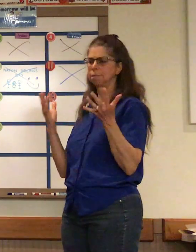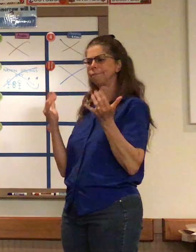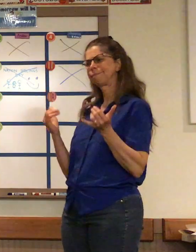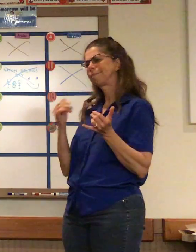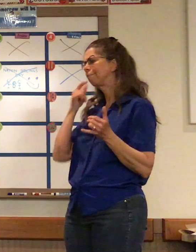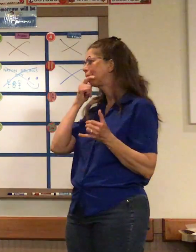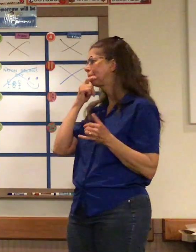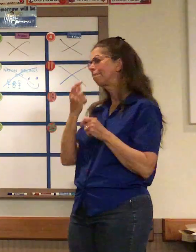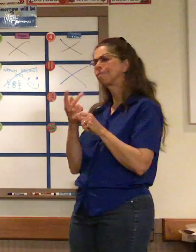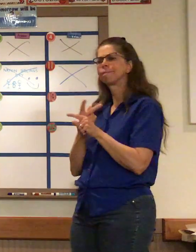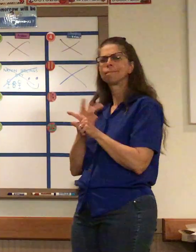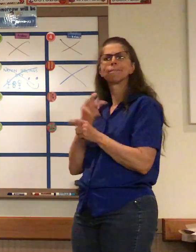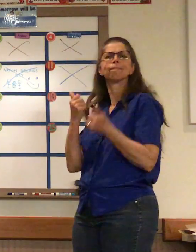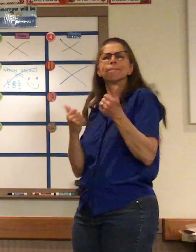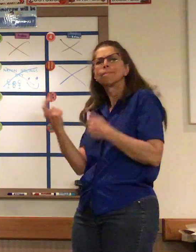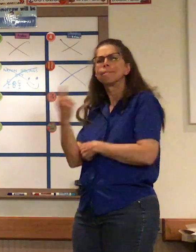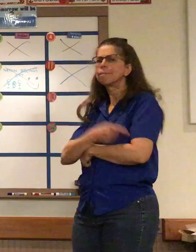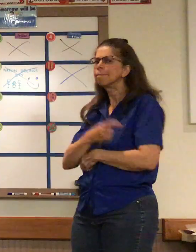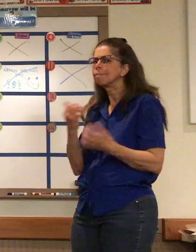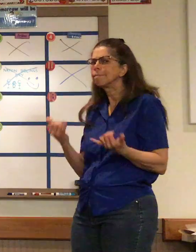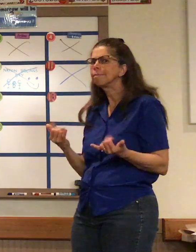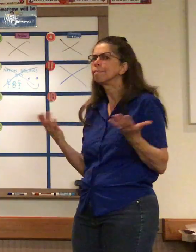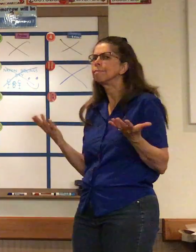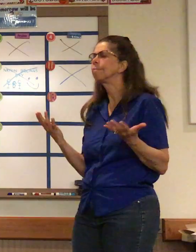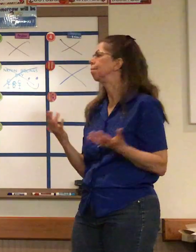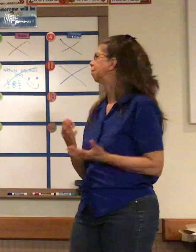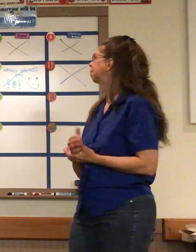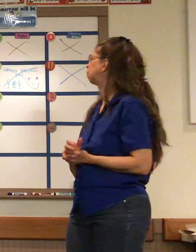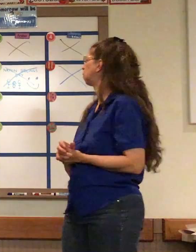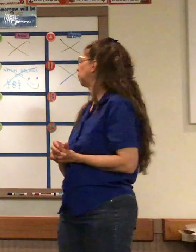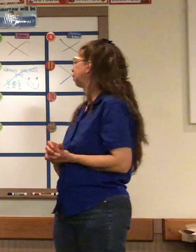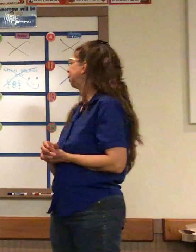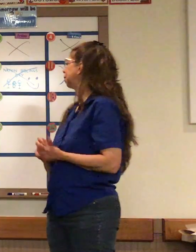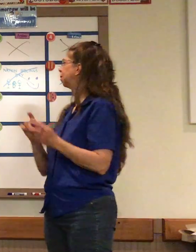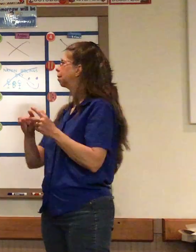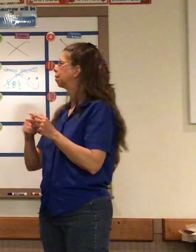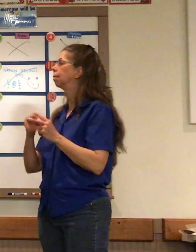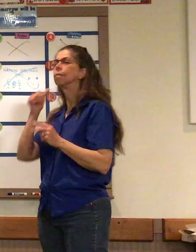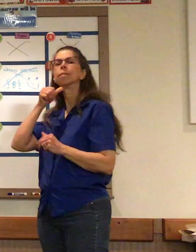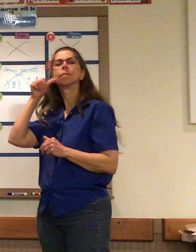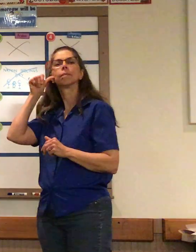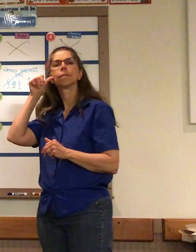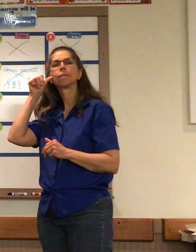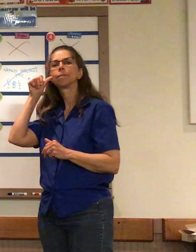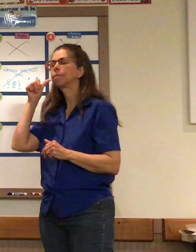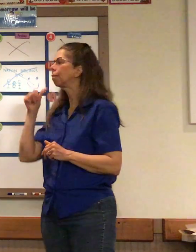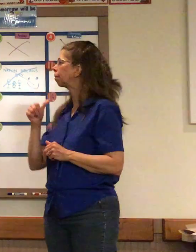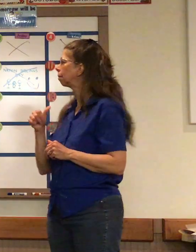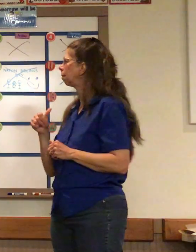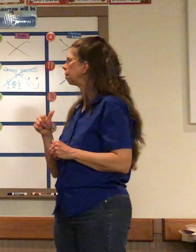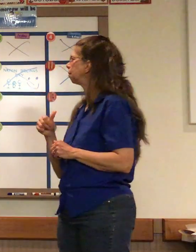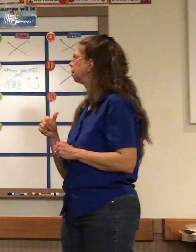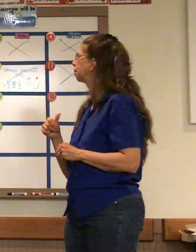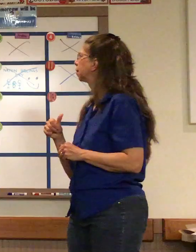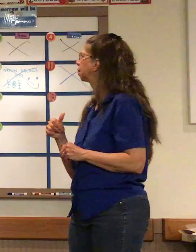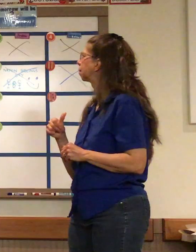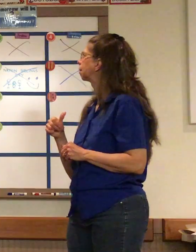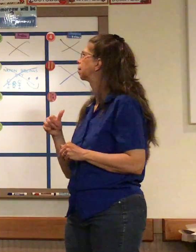out what day of the week it is. So we'll start with yesterday.